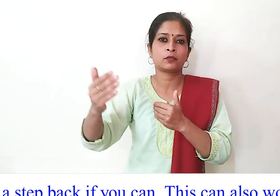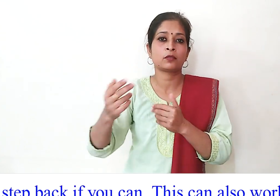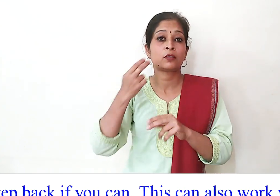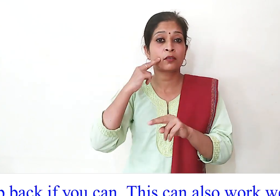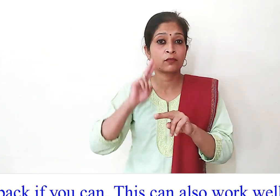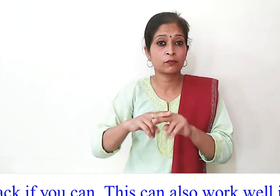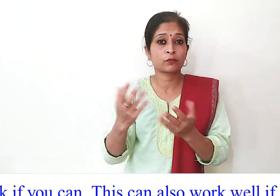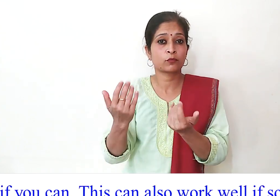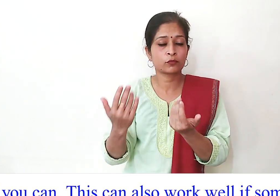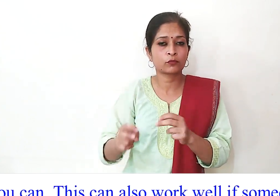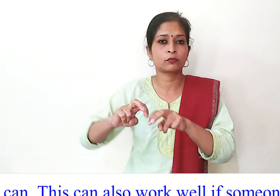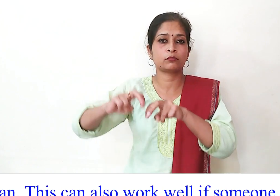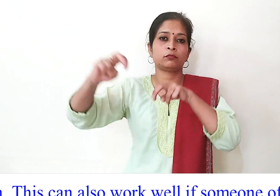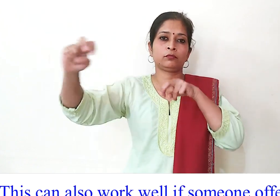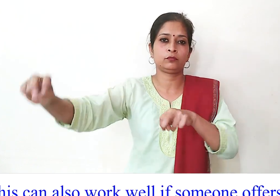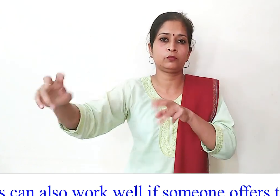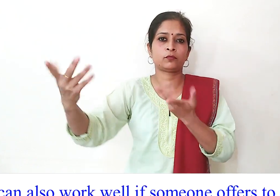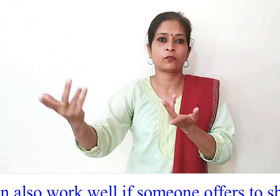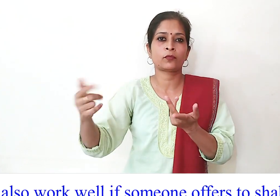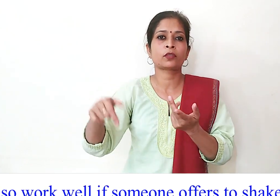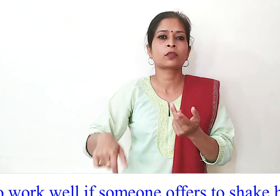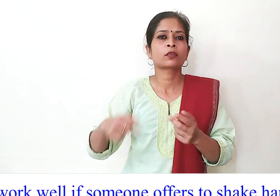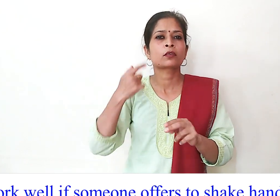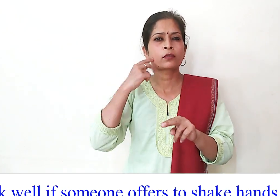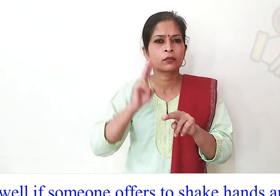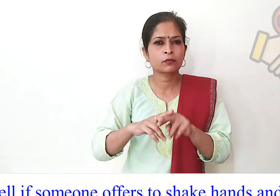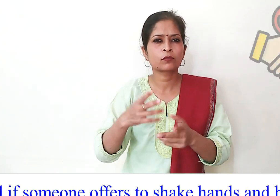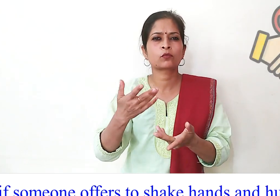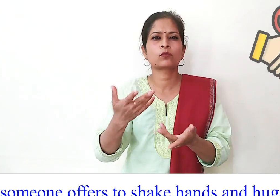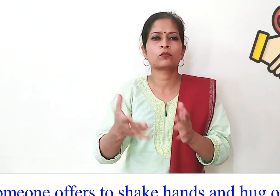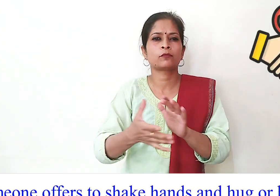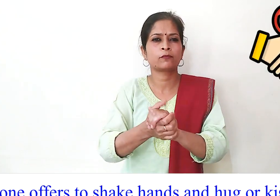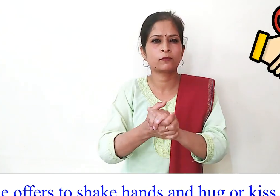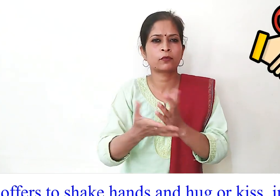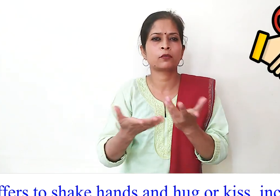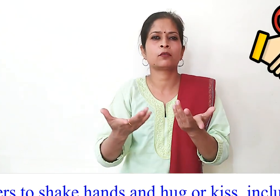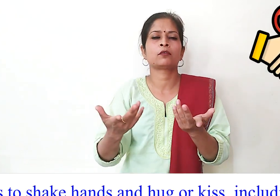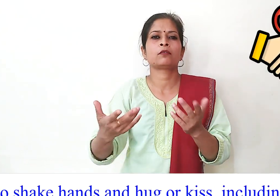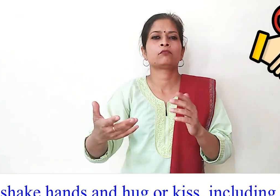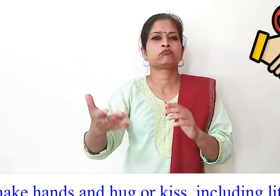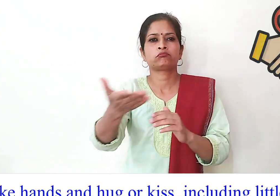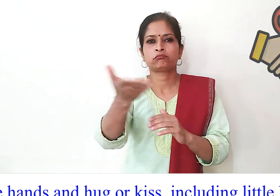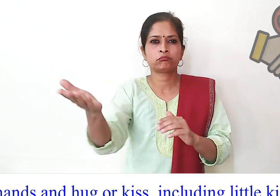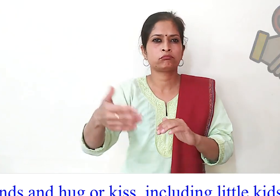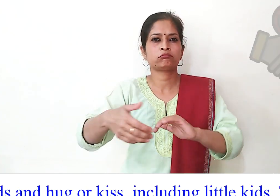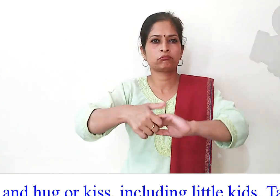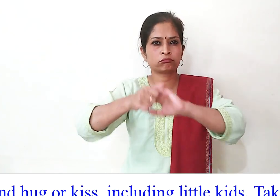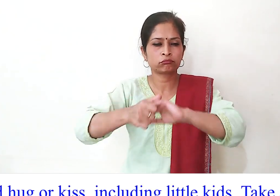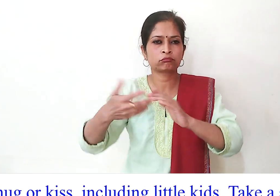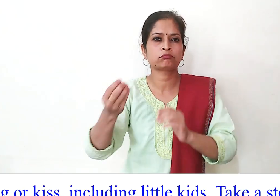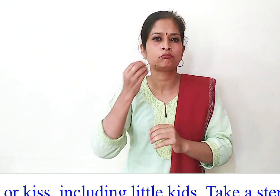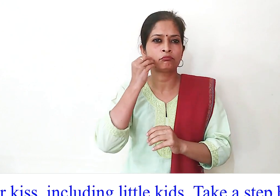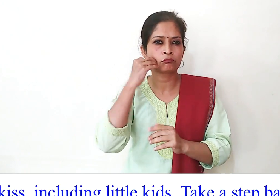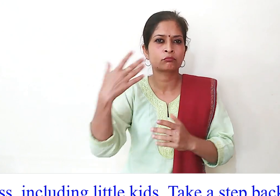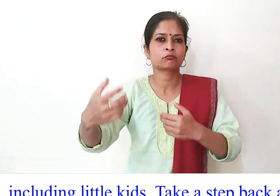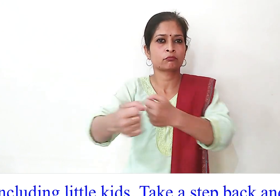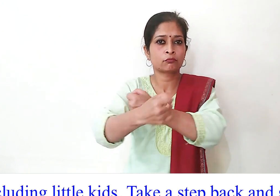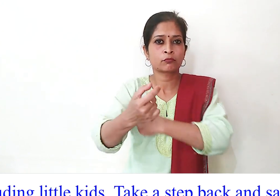This can also work well if someone offers to shake hands or hug or kiss, including little kids. Take a step back and